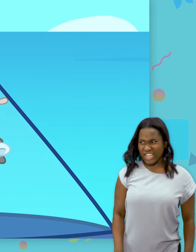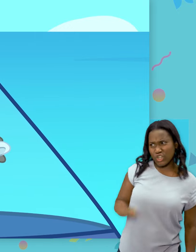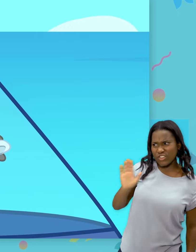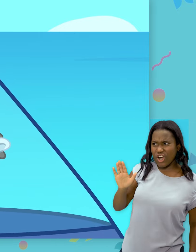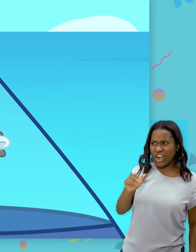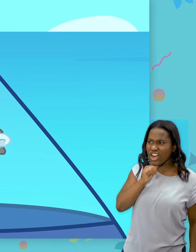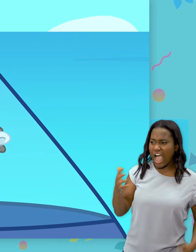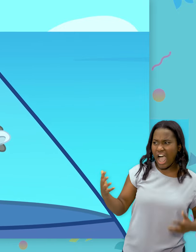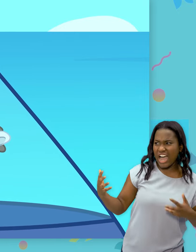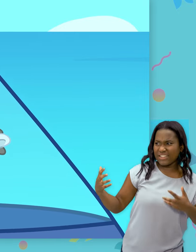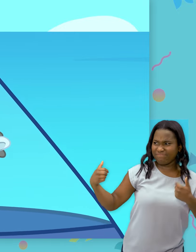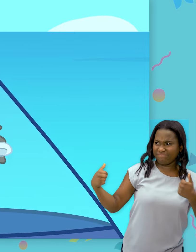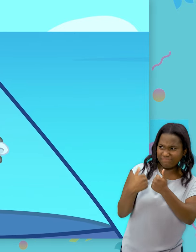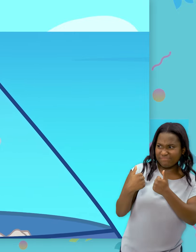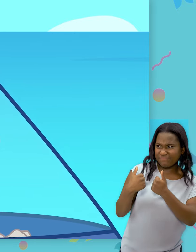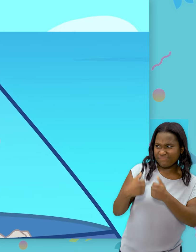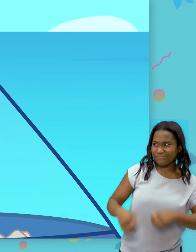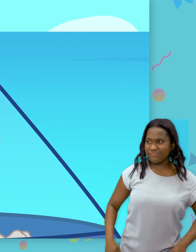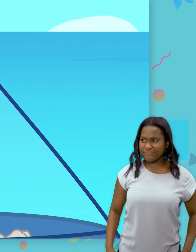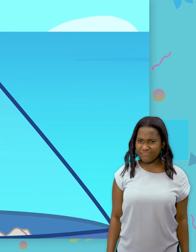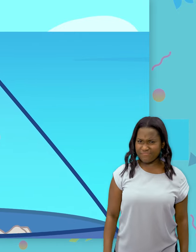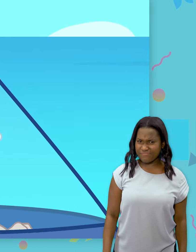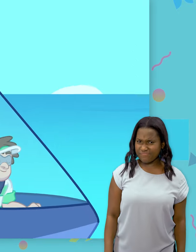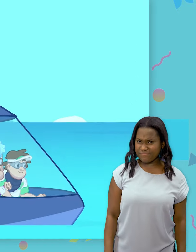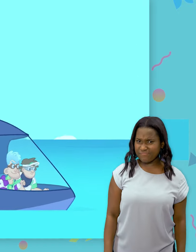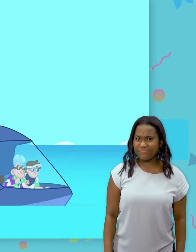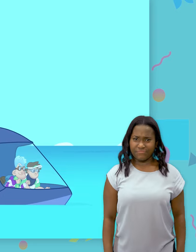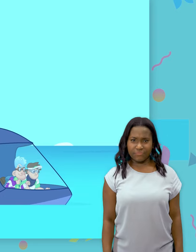You're no match for our robot. Let's get him yawn.